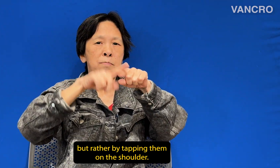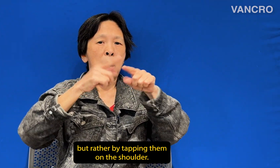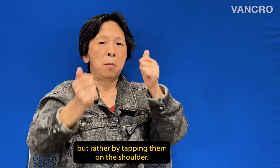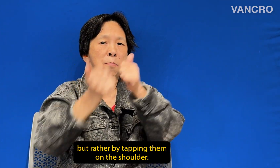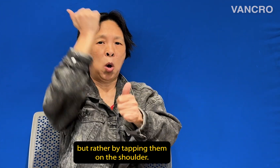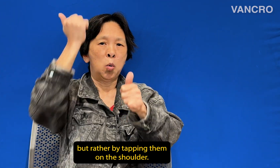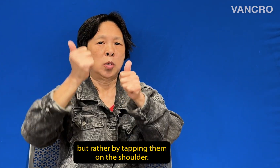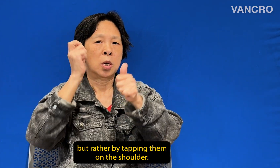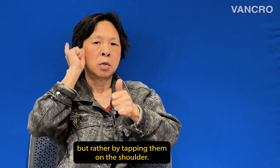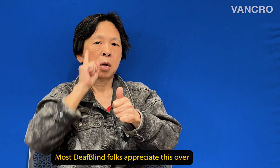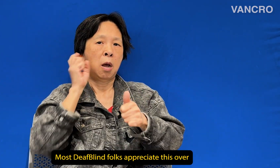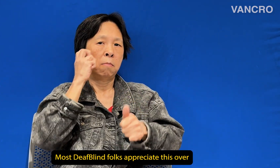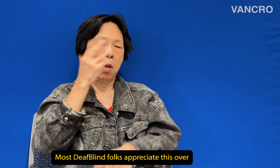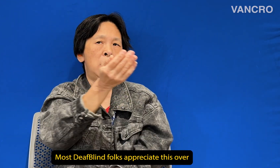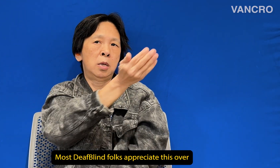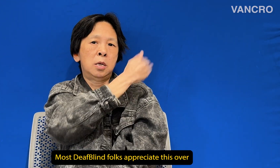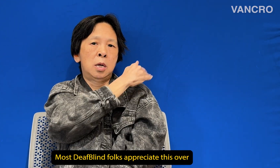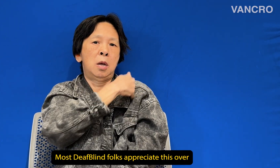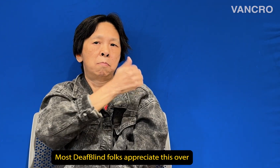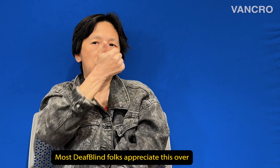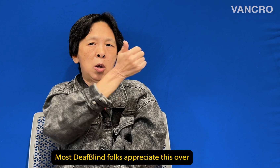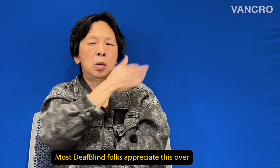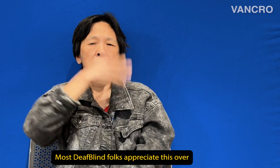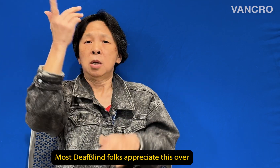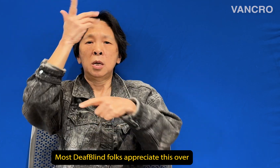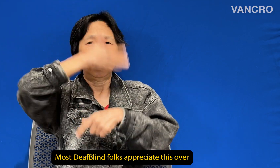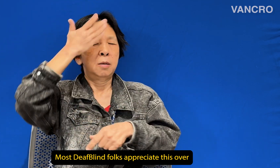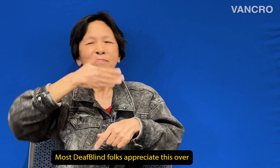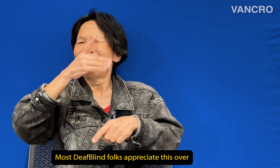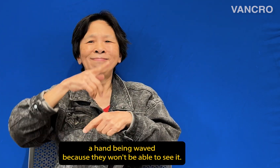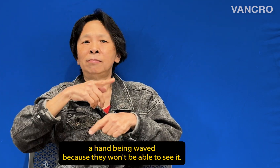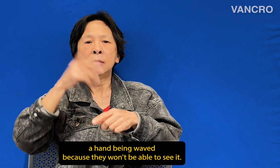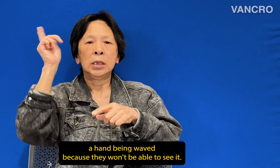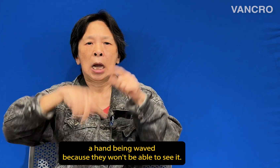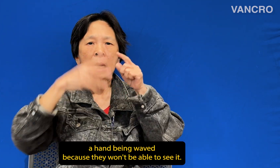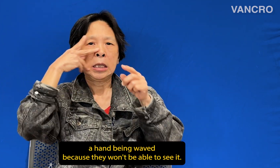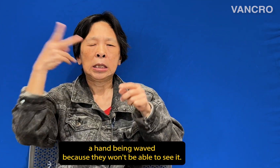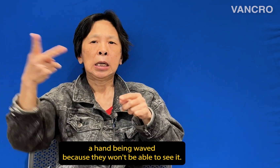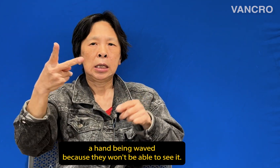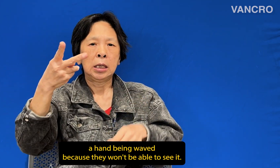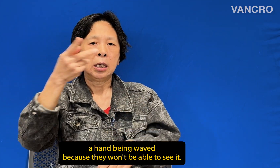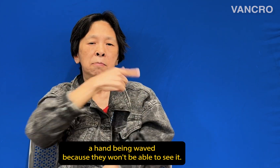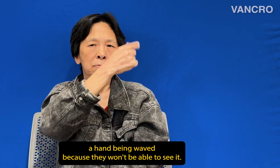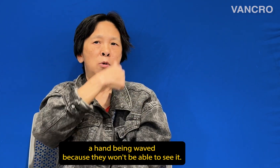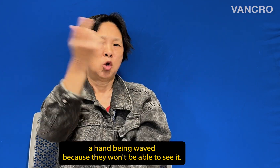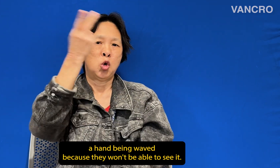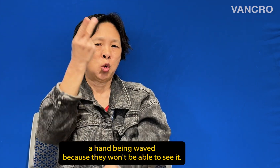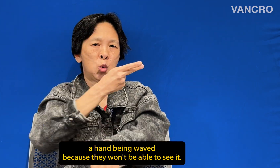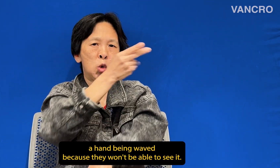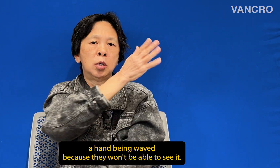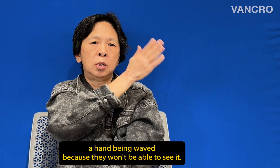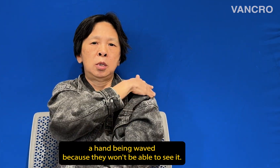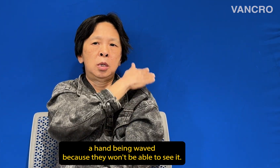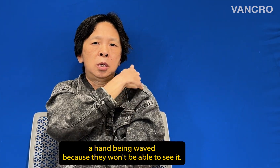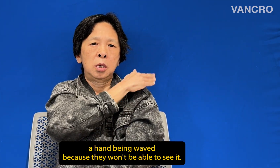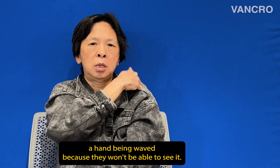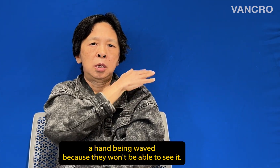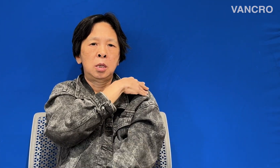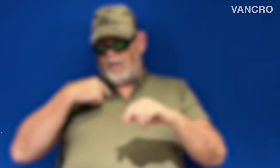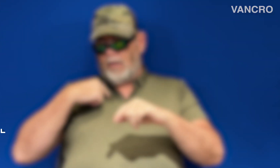shoulder. Most deaf-blind folks appreciate this over a hand being waved because they won't be able to see it.